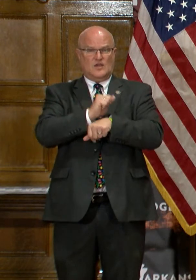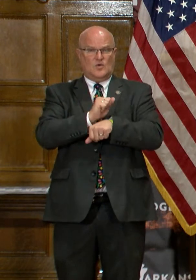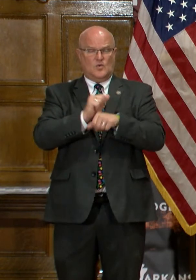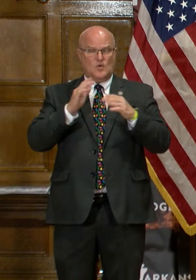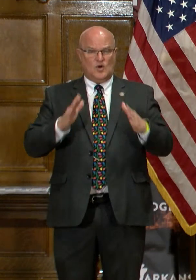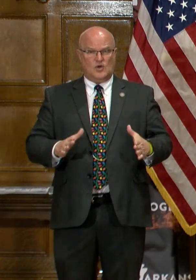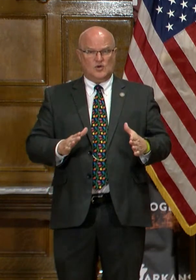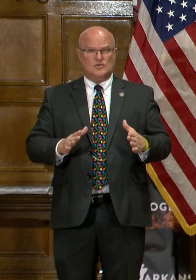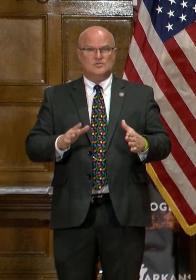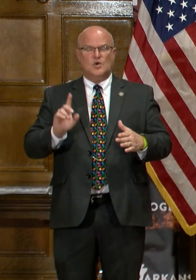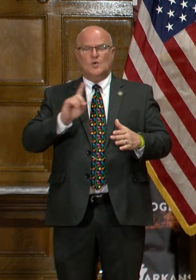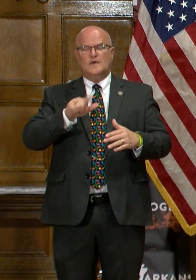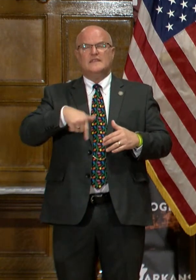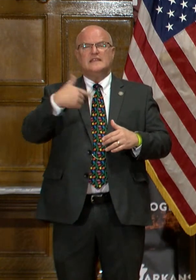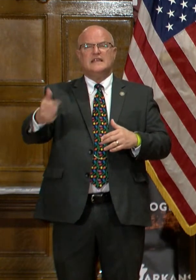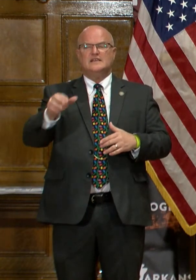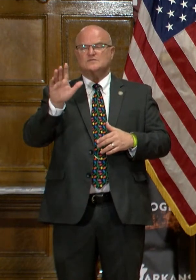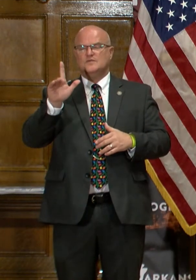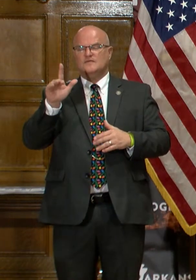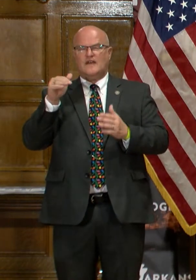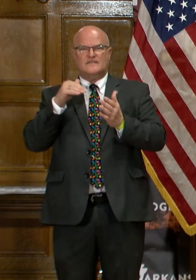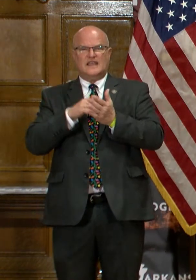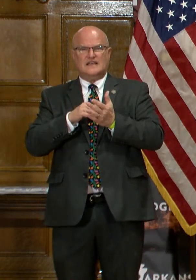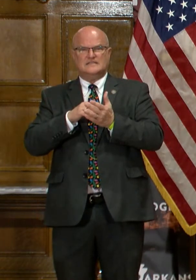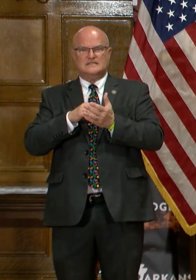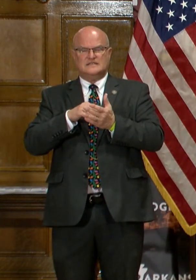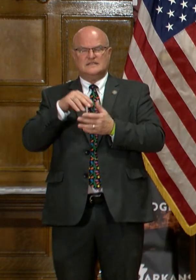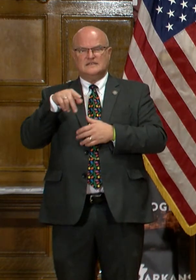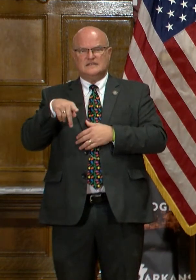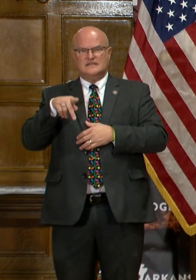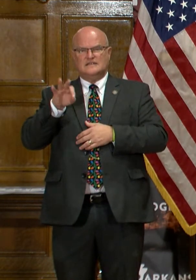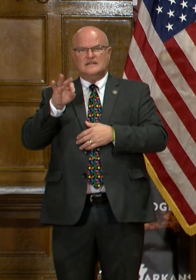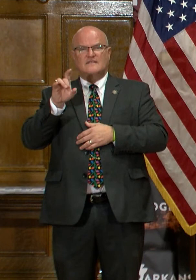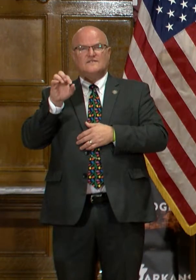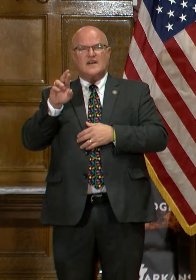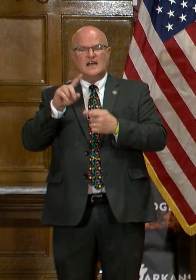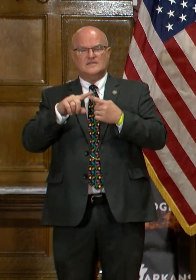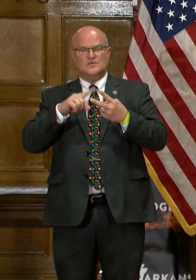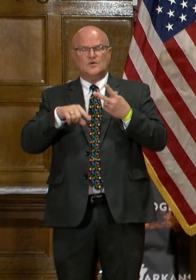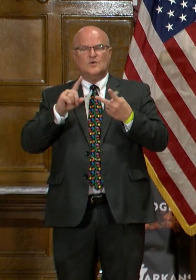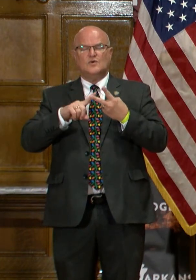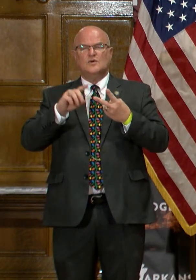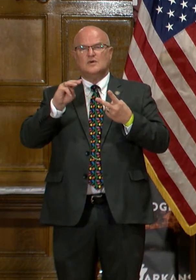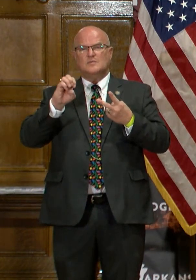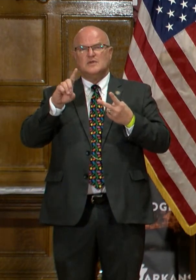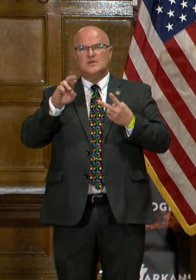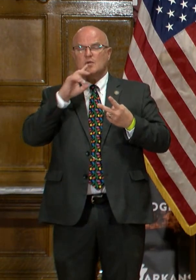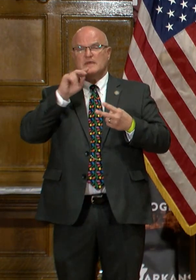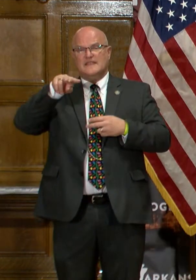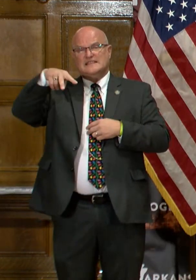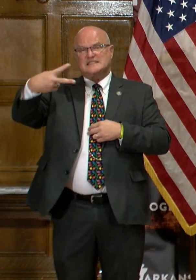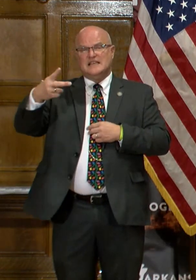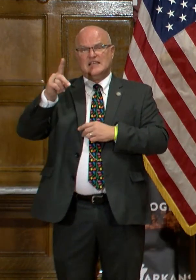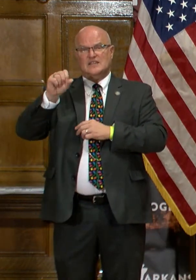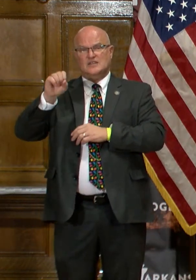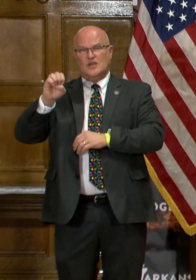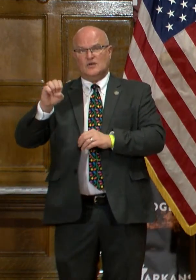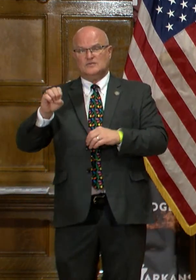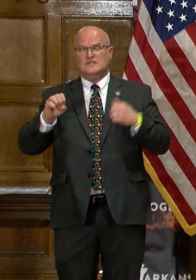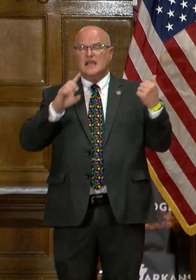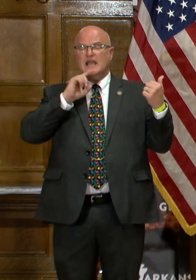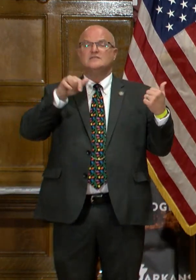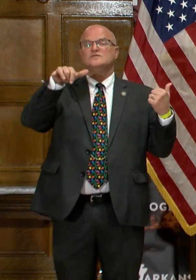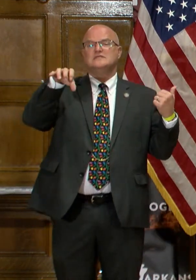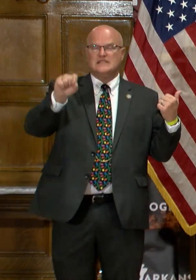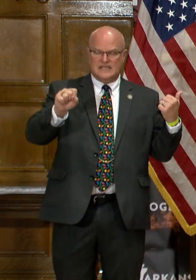you need to know when the next 25,000 of Pfizer are coming, or can a Moderna be the second dose? The answer is yes,